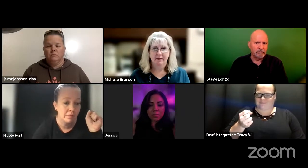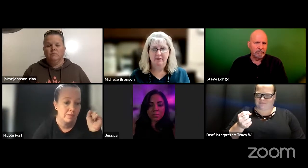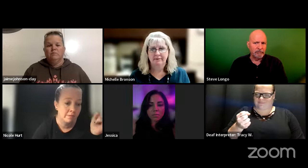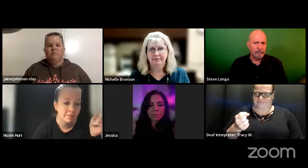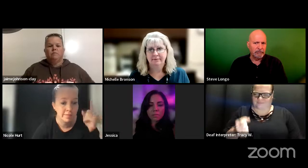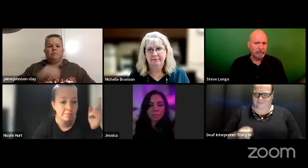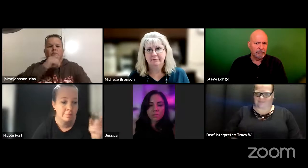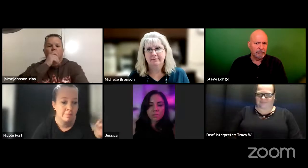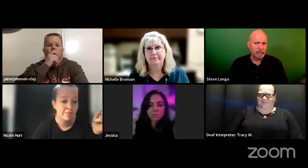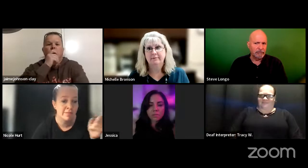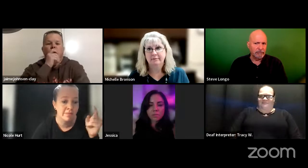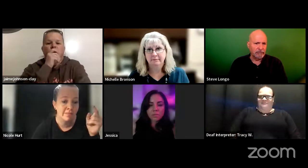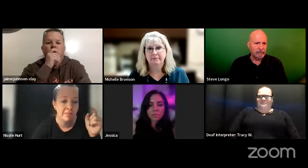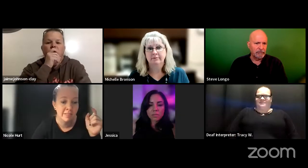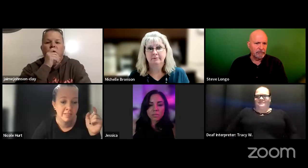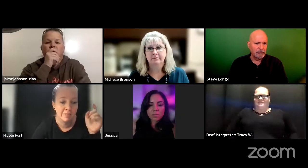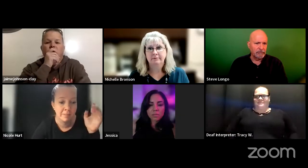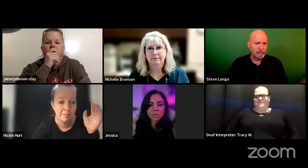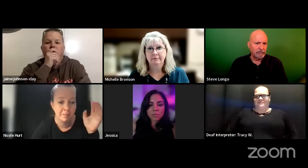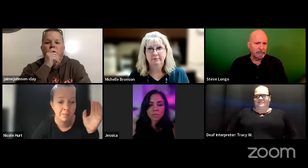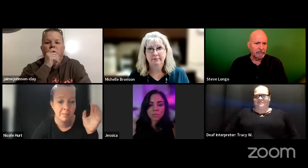One moment.